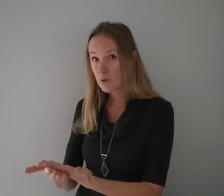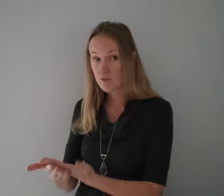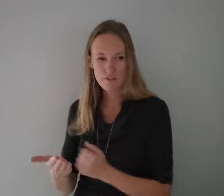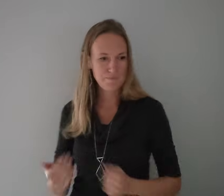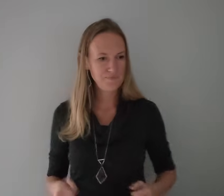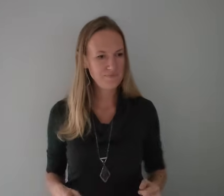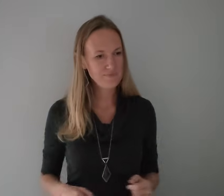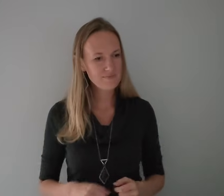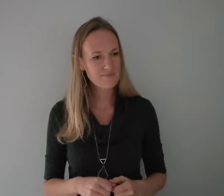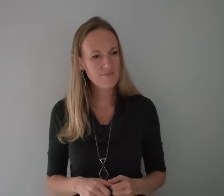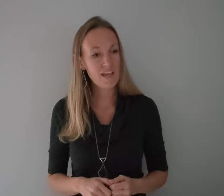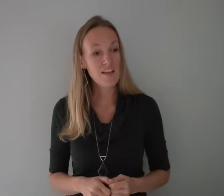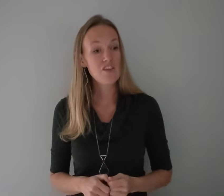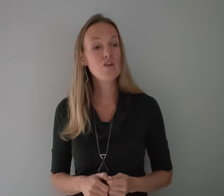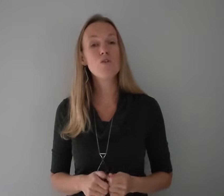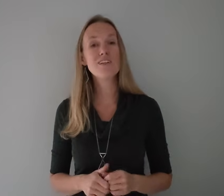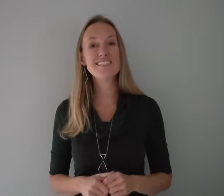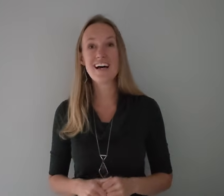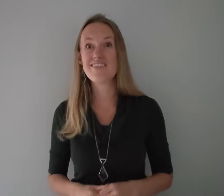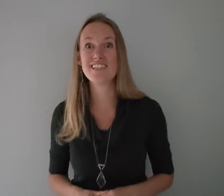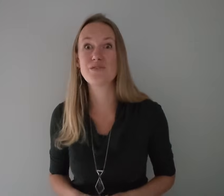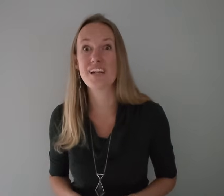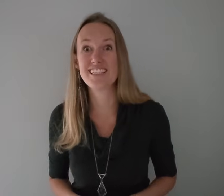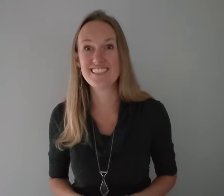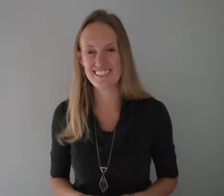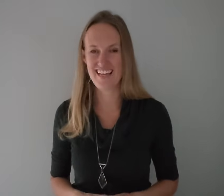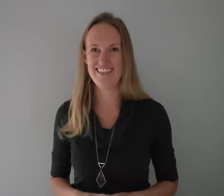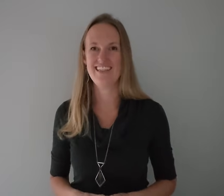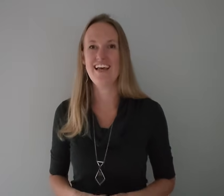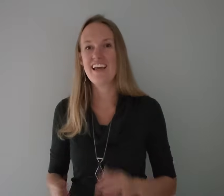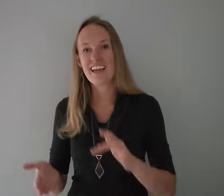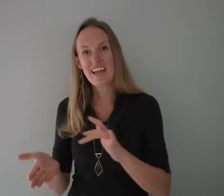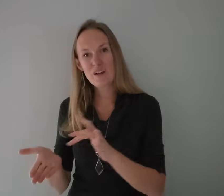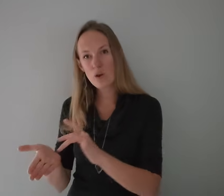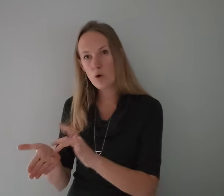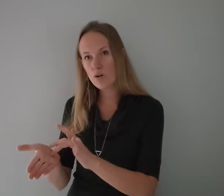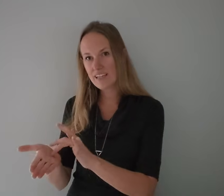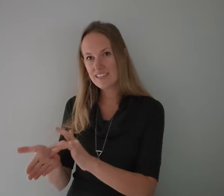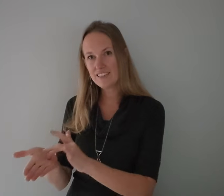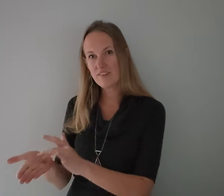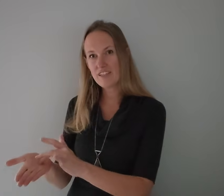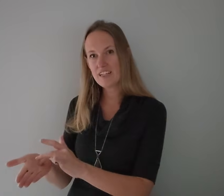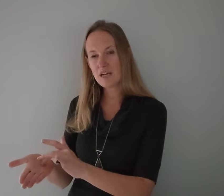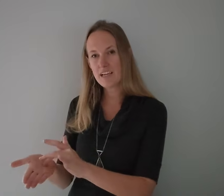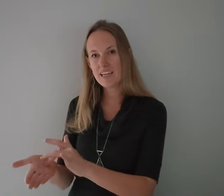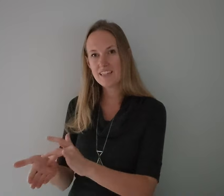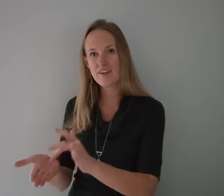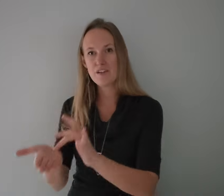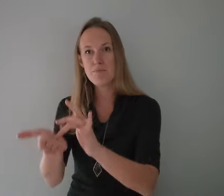Prove. The glories of his righteousness. Okay, glories. You have your non-dominant hand out, your